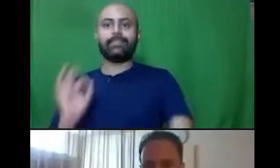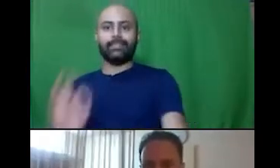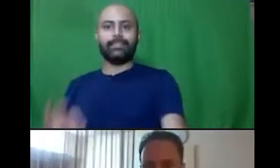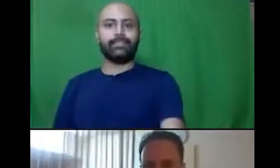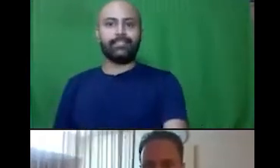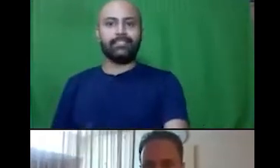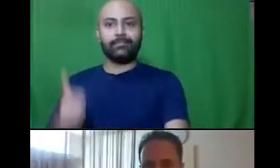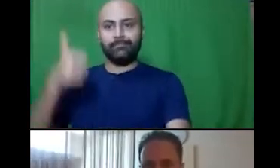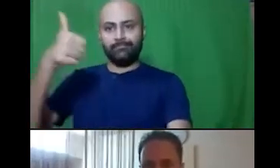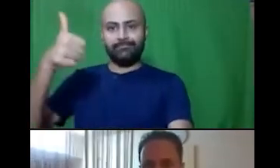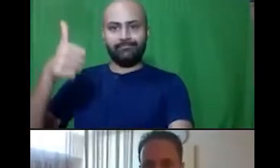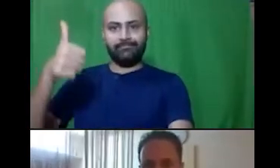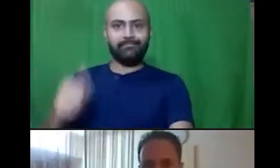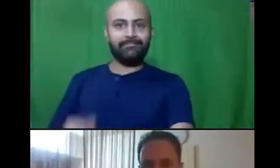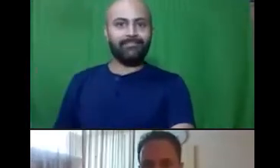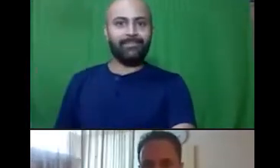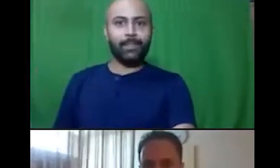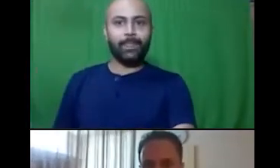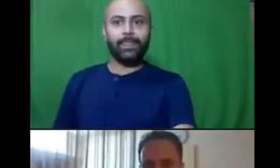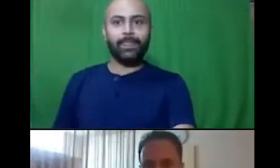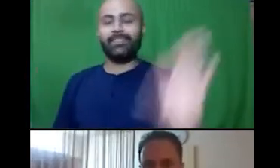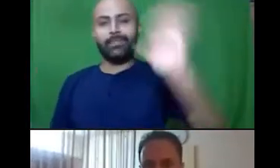Welcome. Great. Okay.